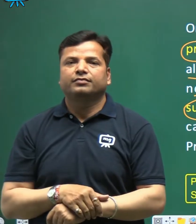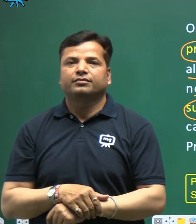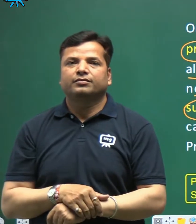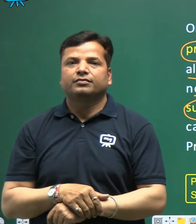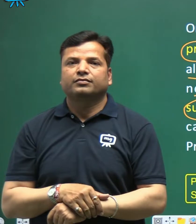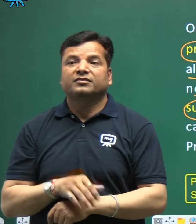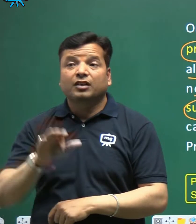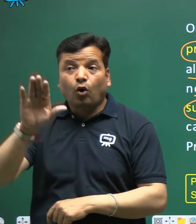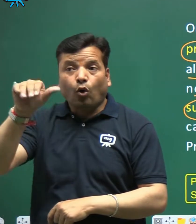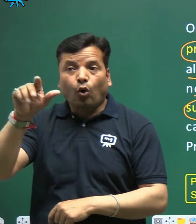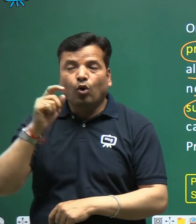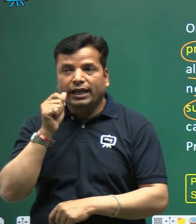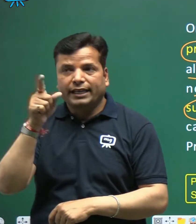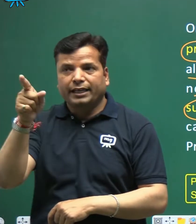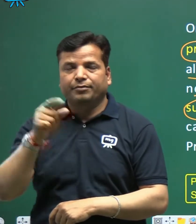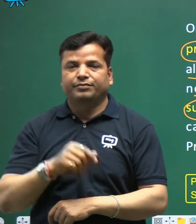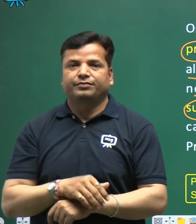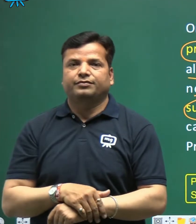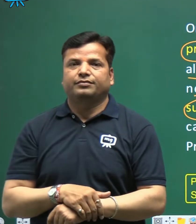called him